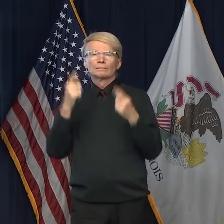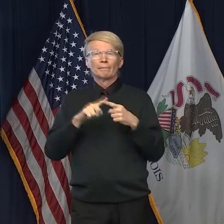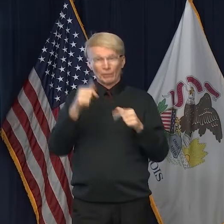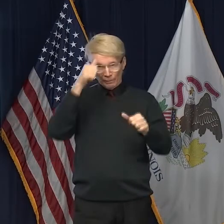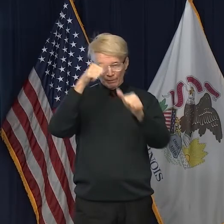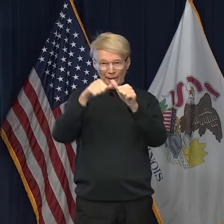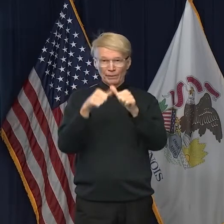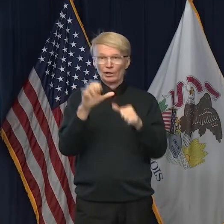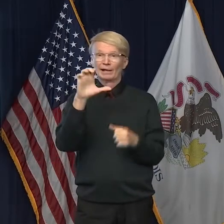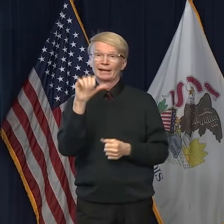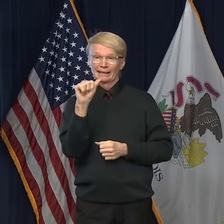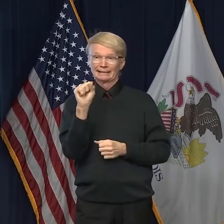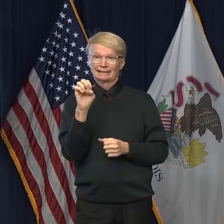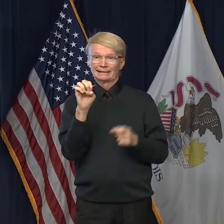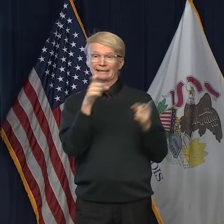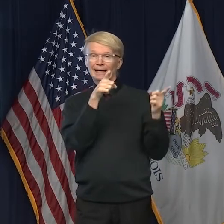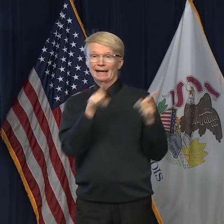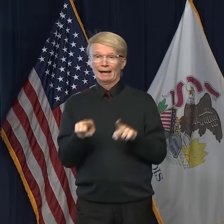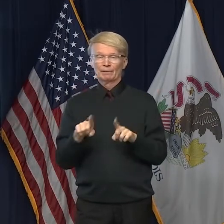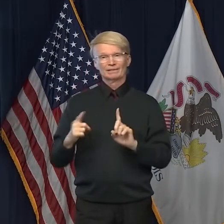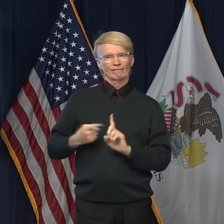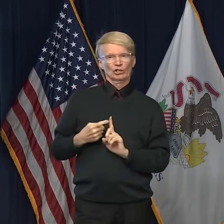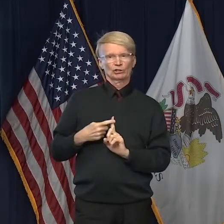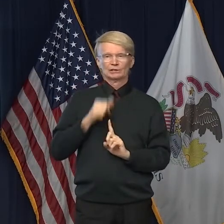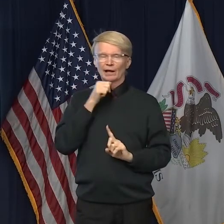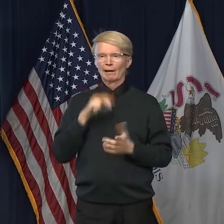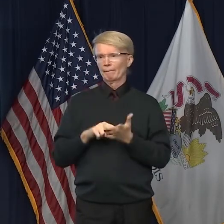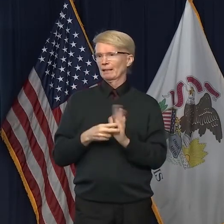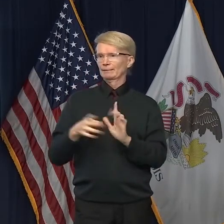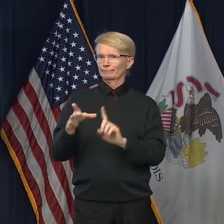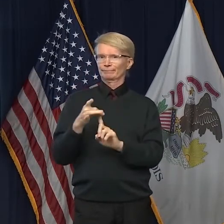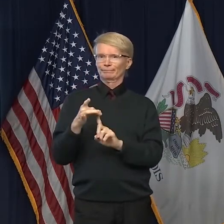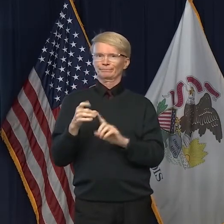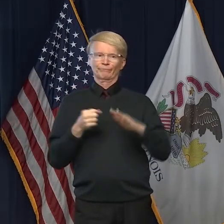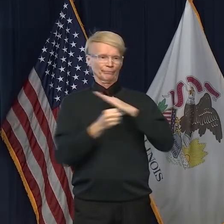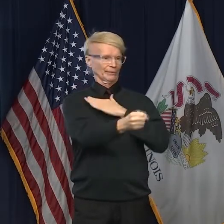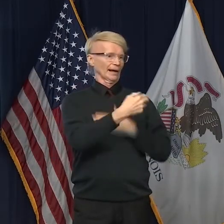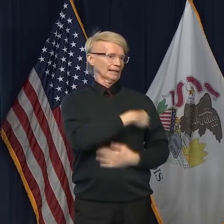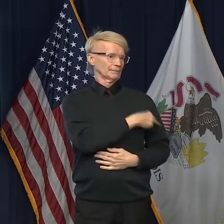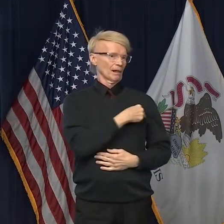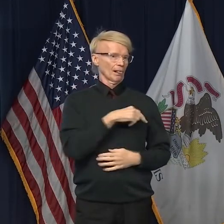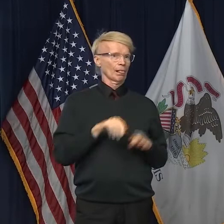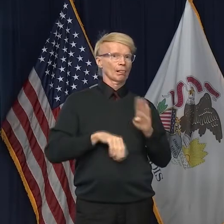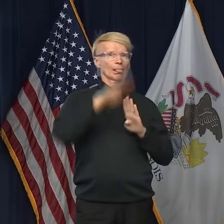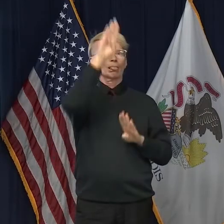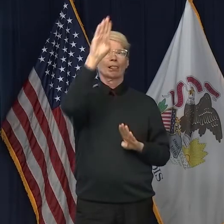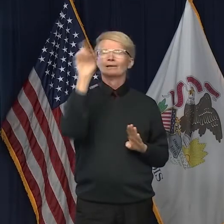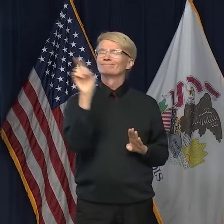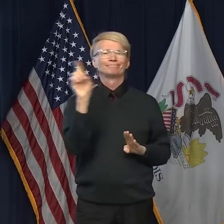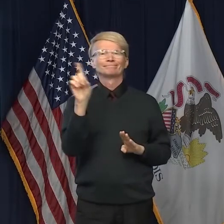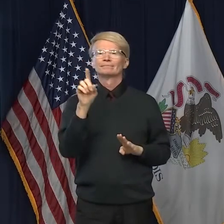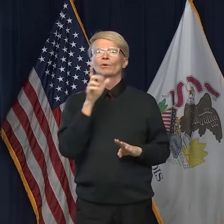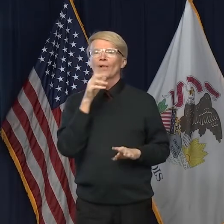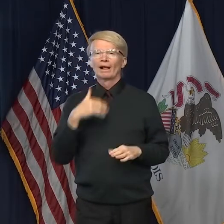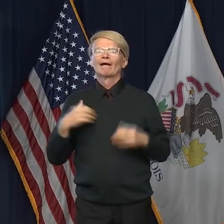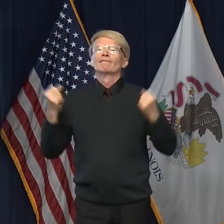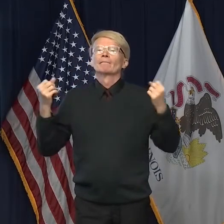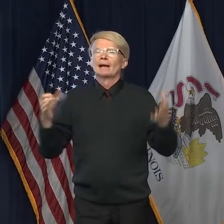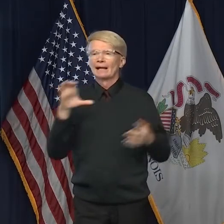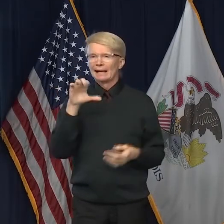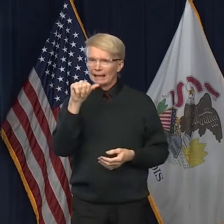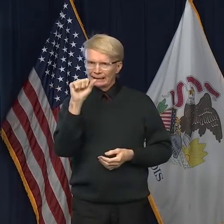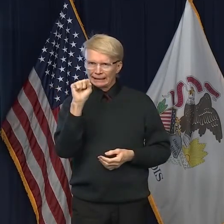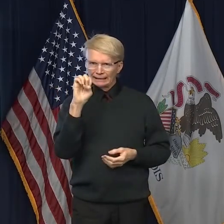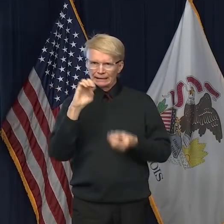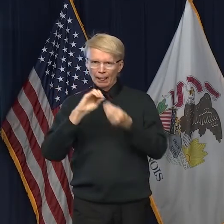happen first. It's not that people just end up in the hospital all of a sudden. You see the spike in the hospitalizations. You'll see the increase in the cases